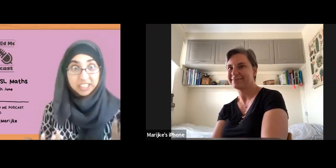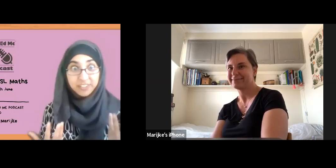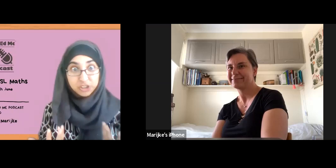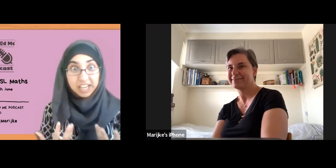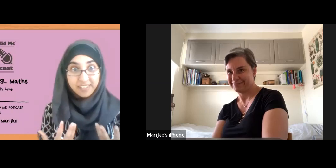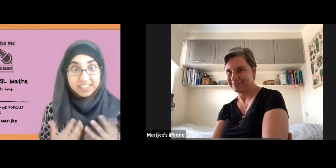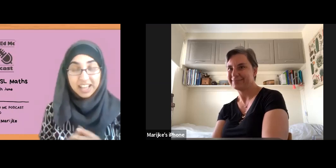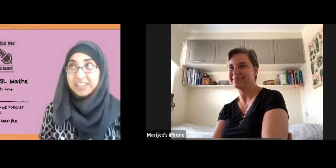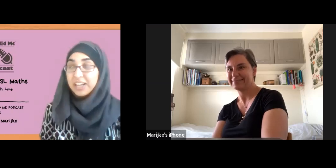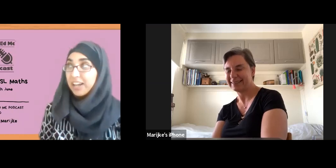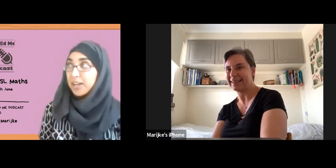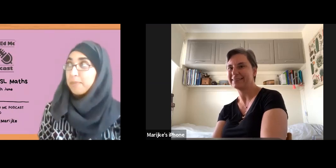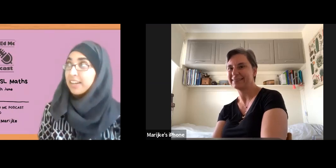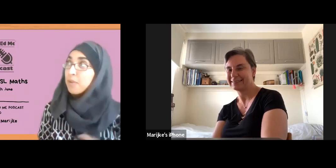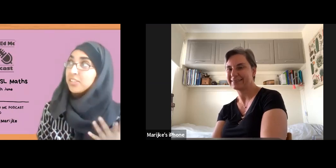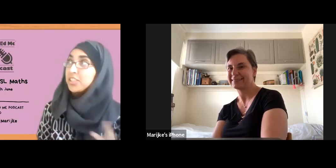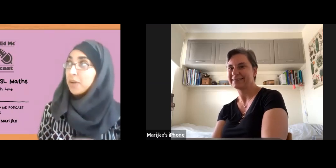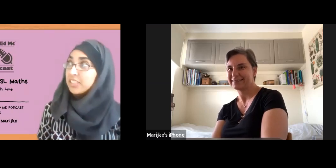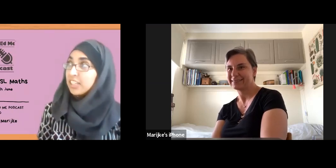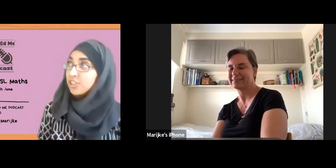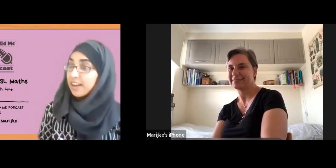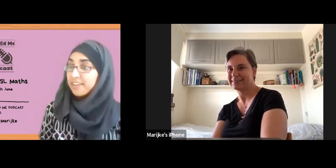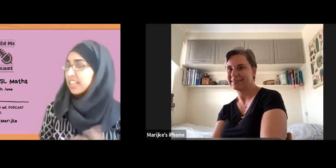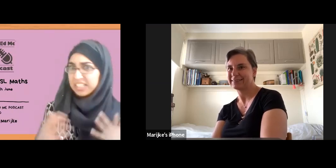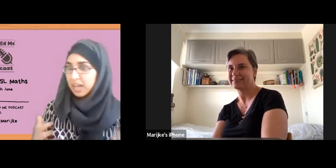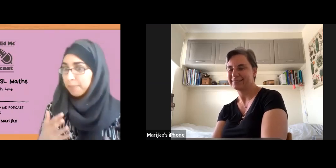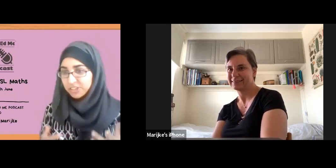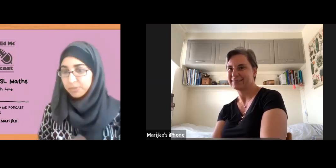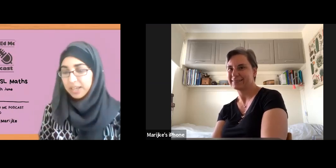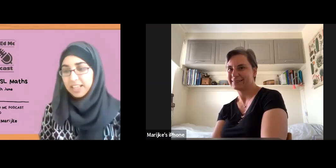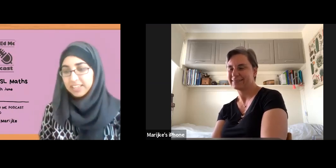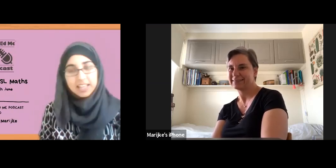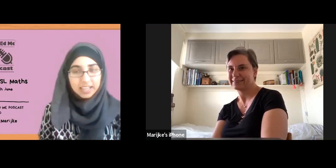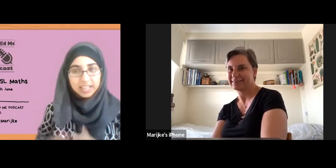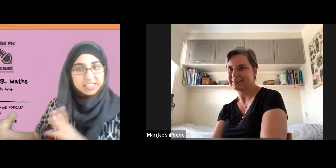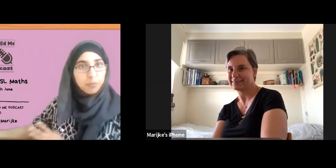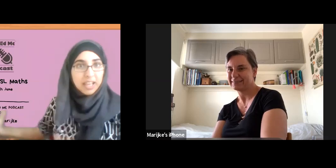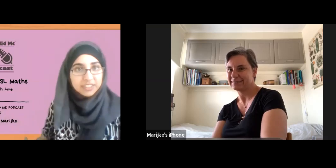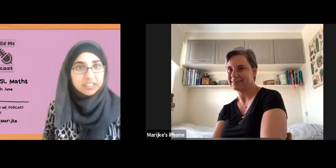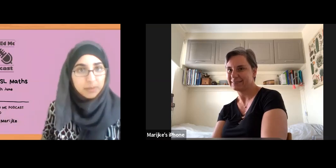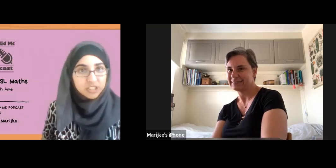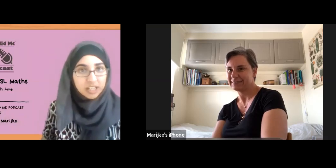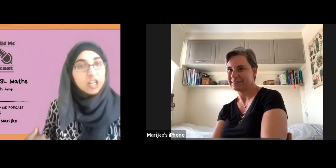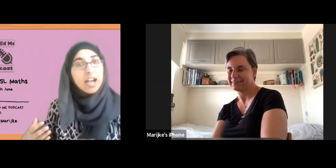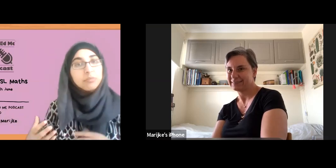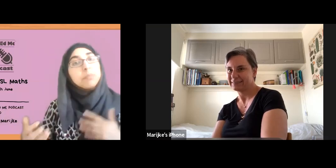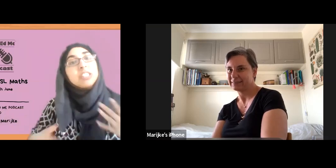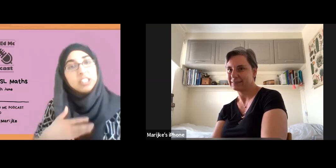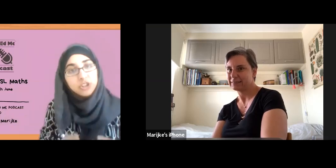teary just hearing that. And I wanted to go and teach there. And I was like, is that possible? And they were like, yeah, it is if we have an interpreter. And we'd be teaching you